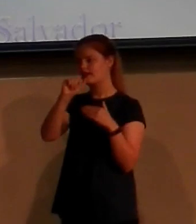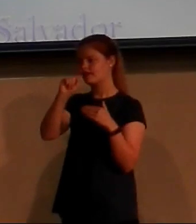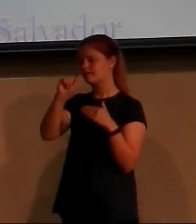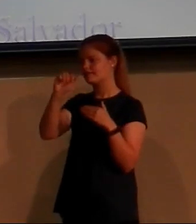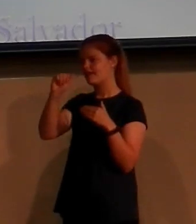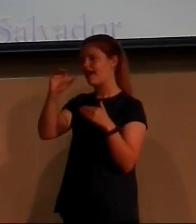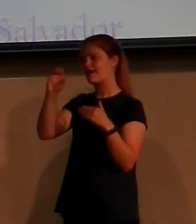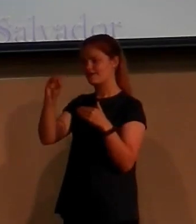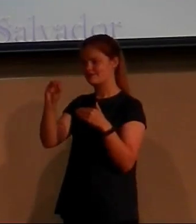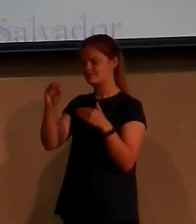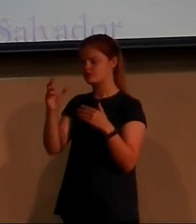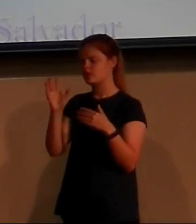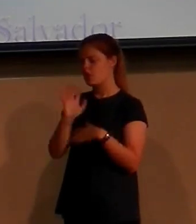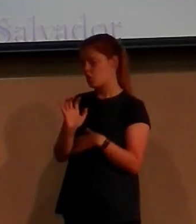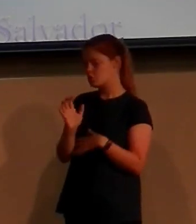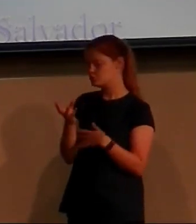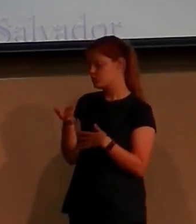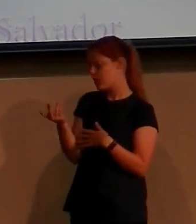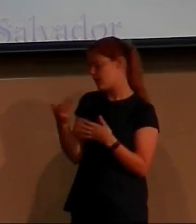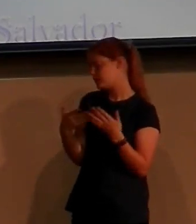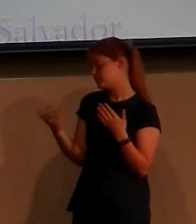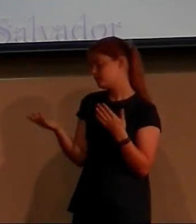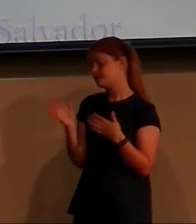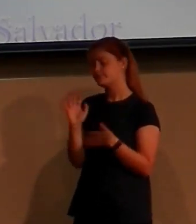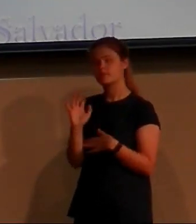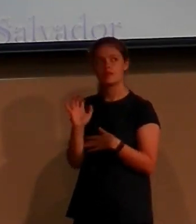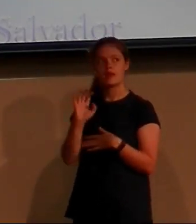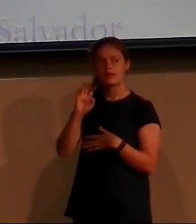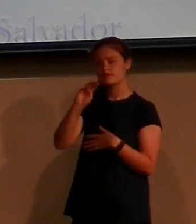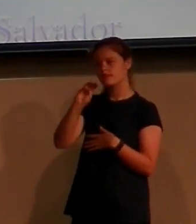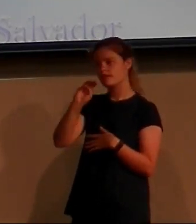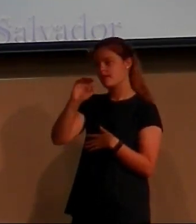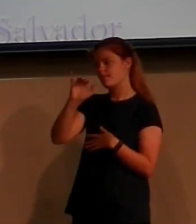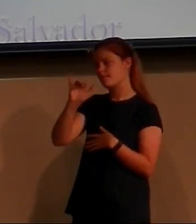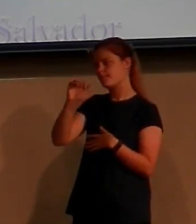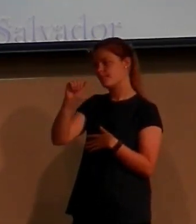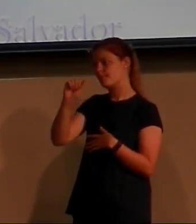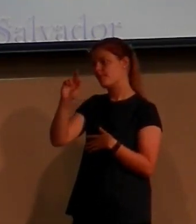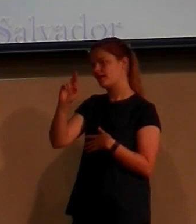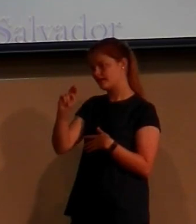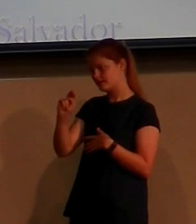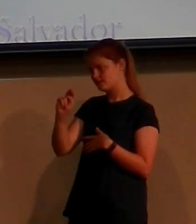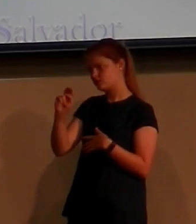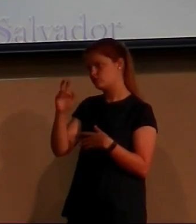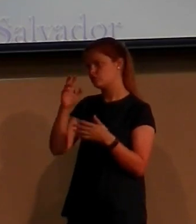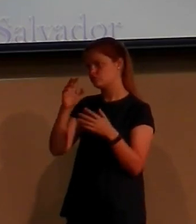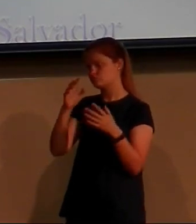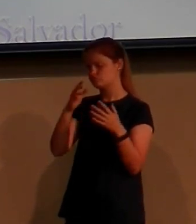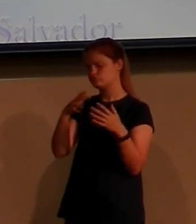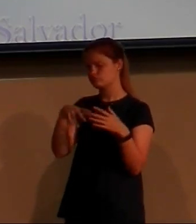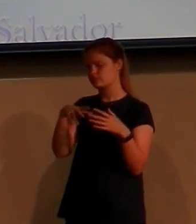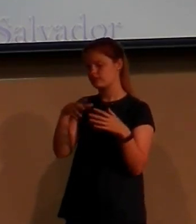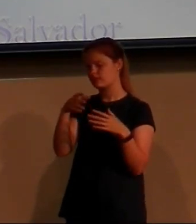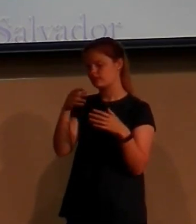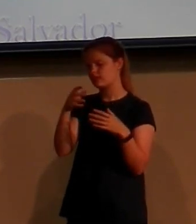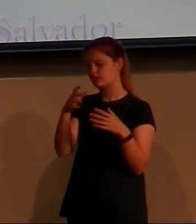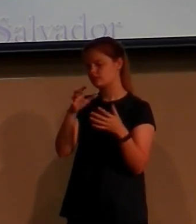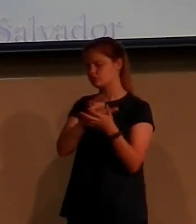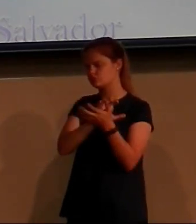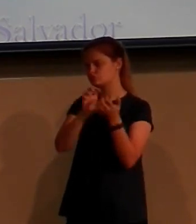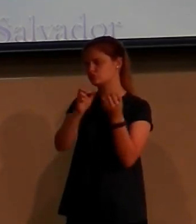Also, there are a few things like, Mayan ruins in El Salvador. Might be interesting to see.